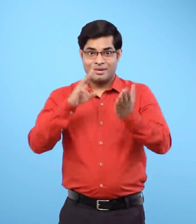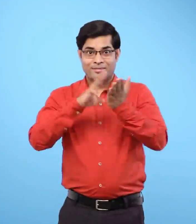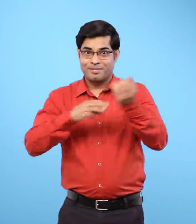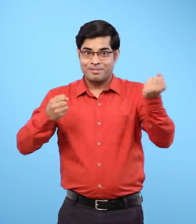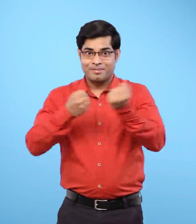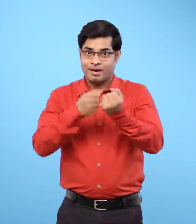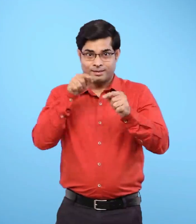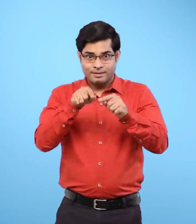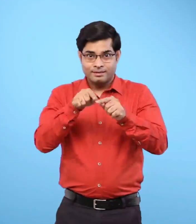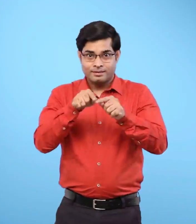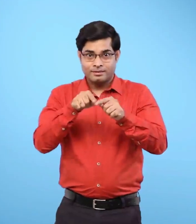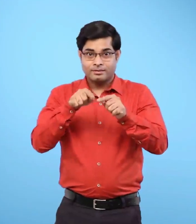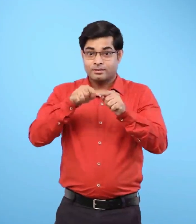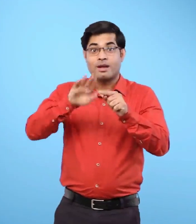Which month comes after March?